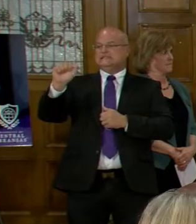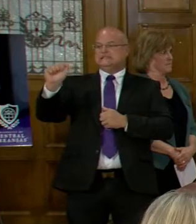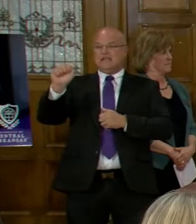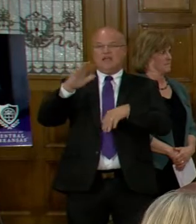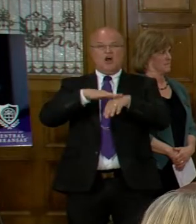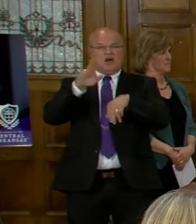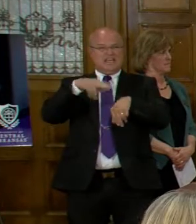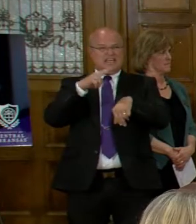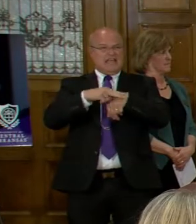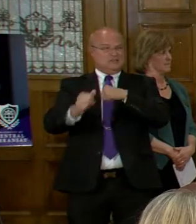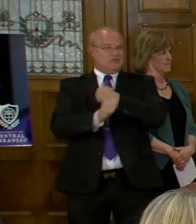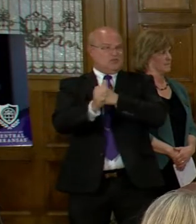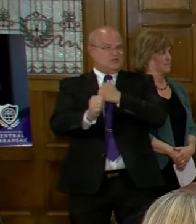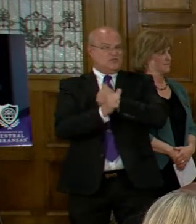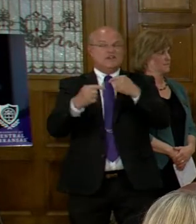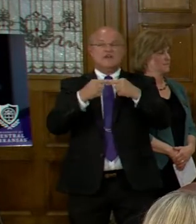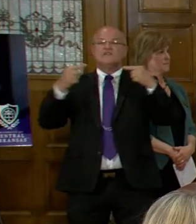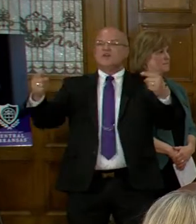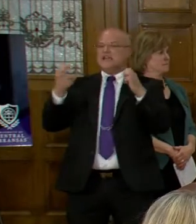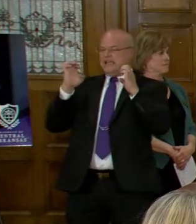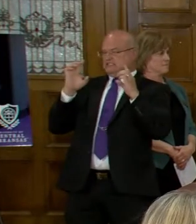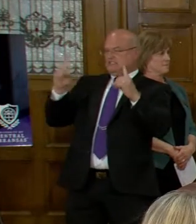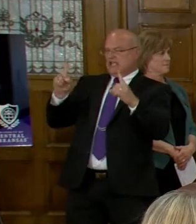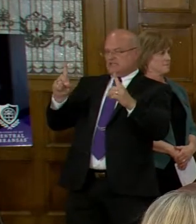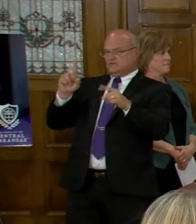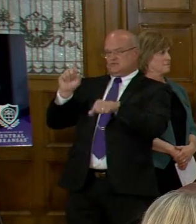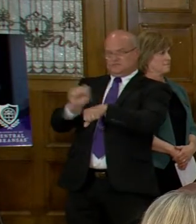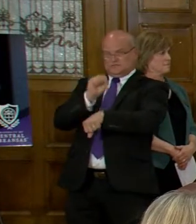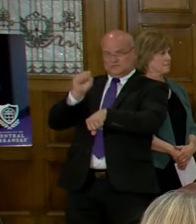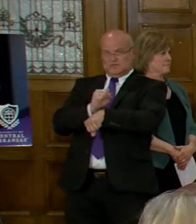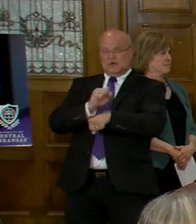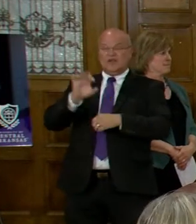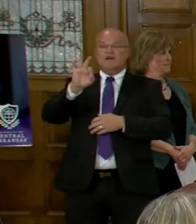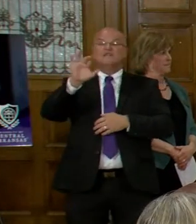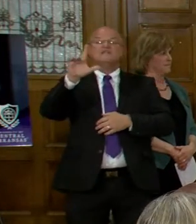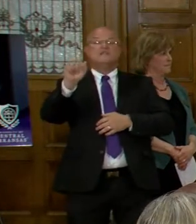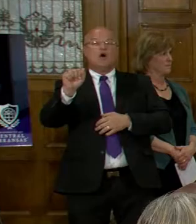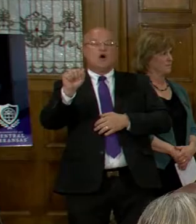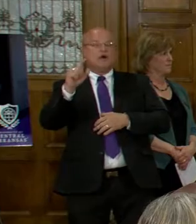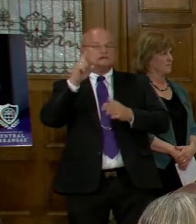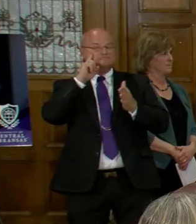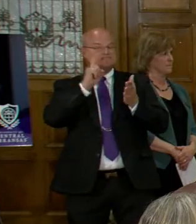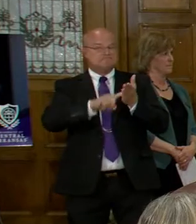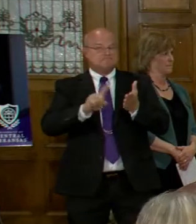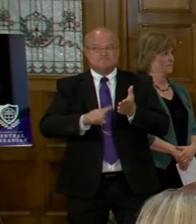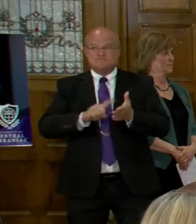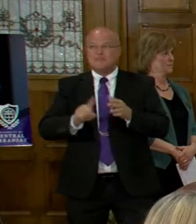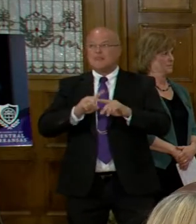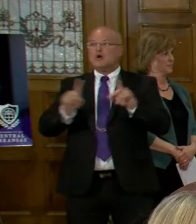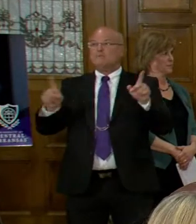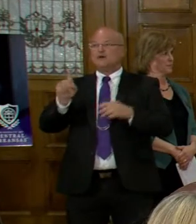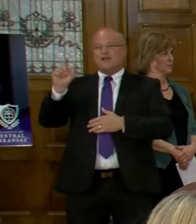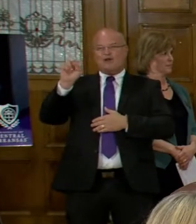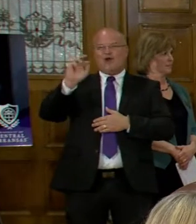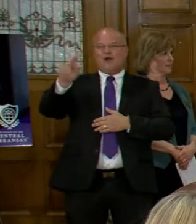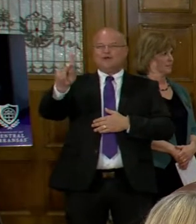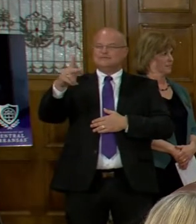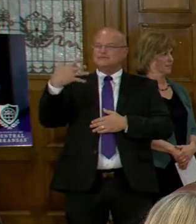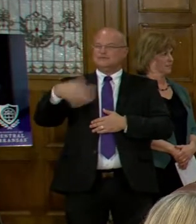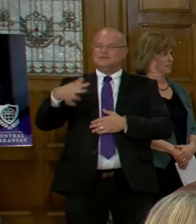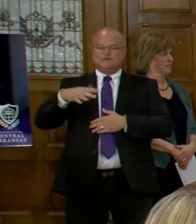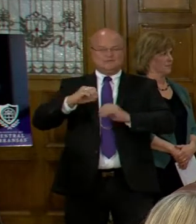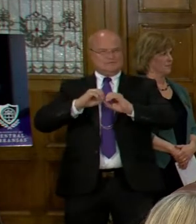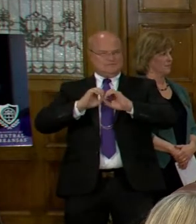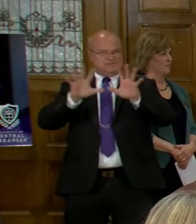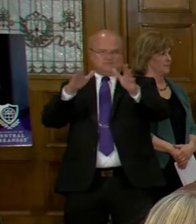on national threats versus an educational tool. Florida is looking at this, but Arkansas is clearly in the